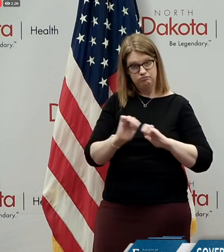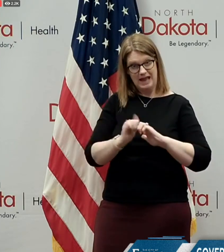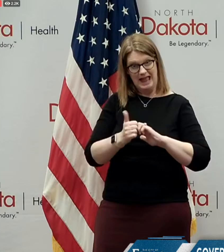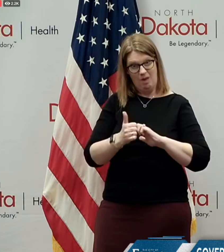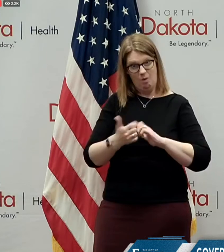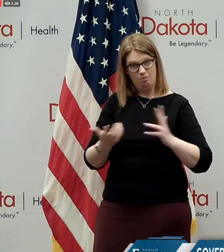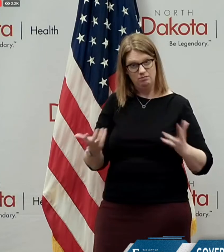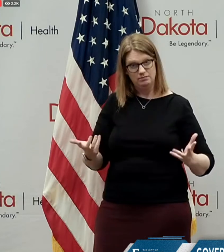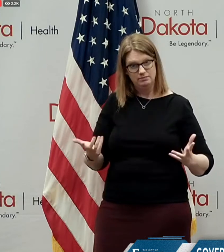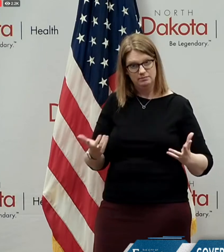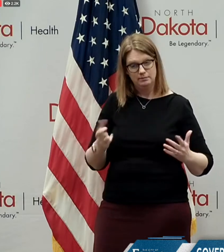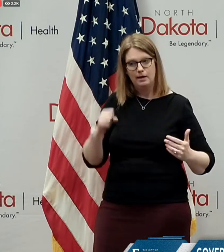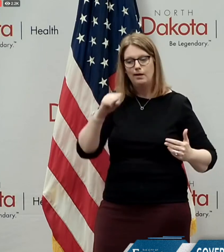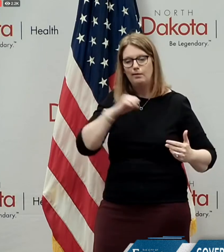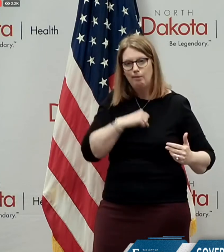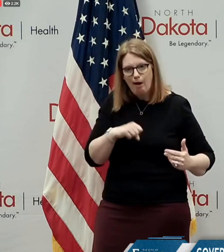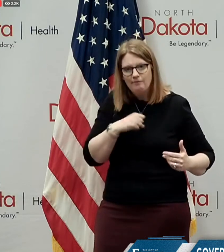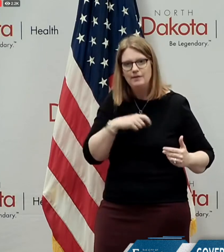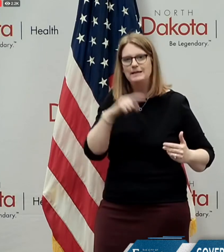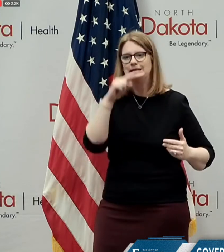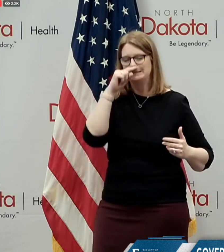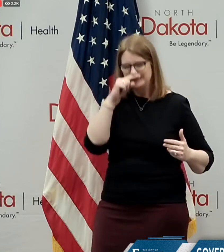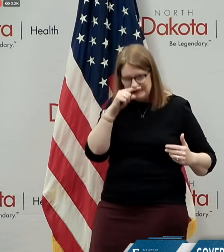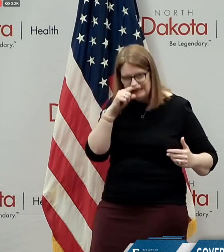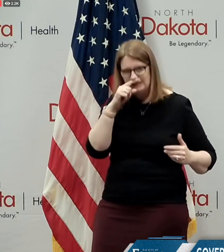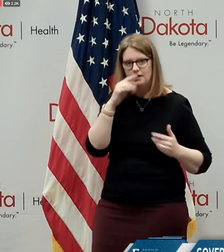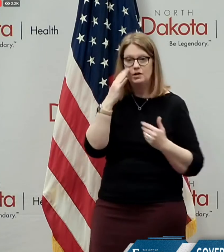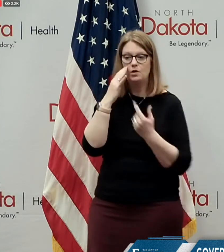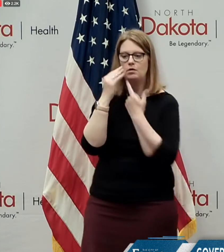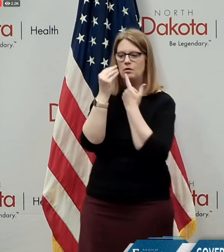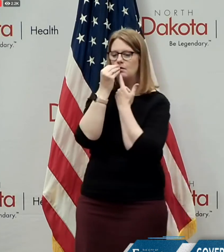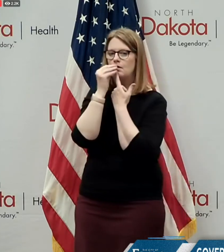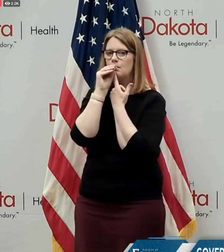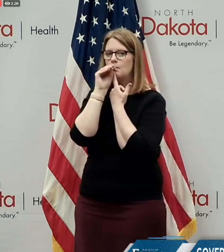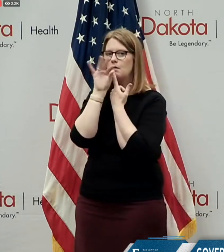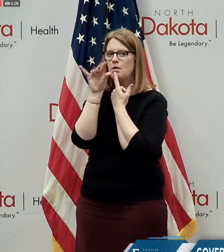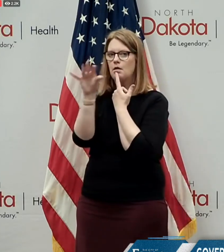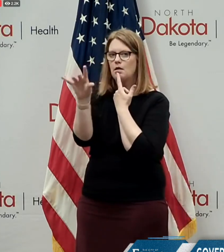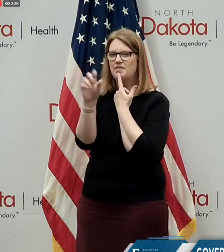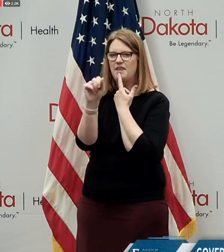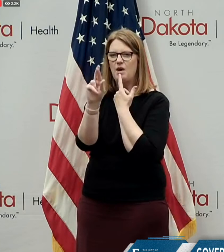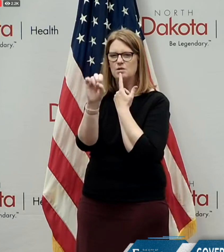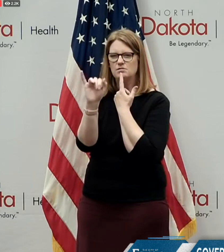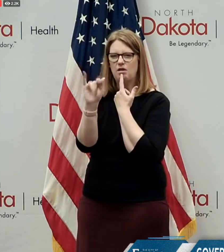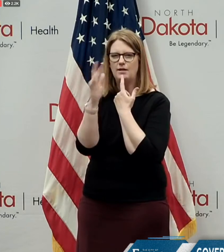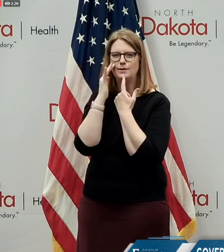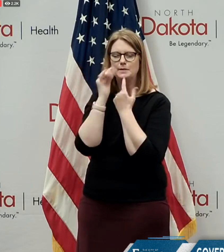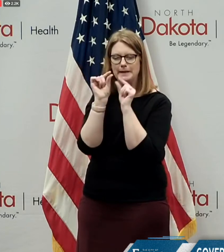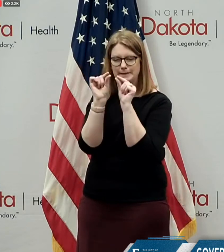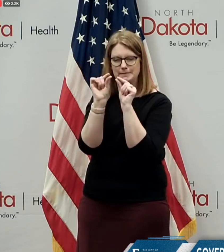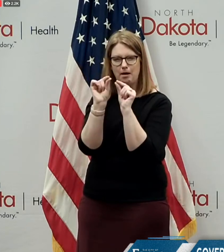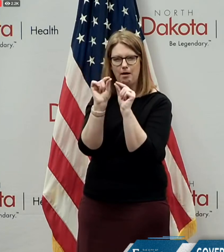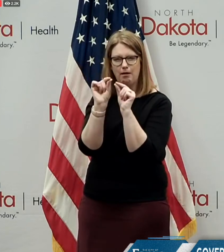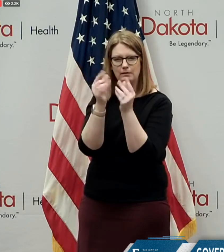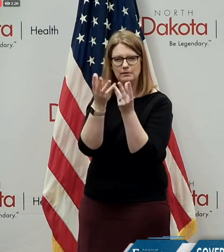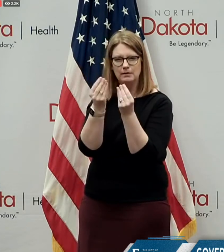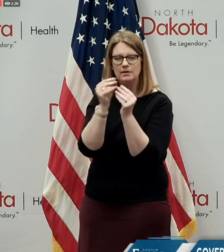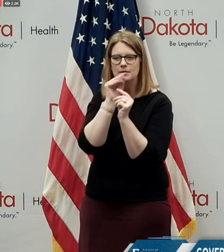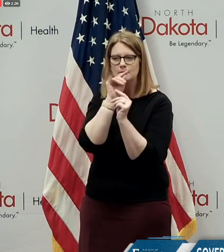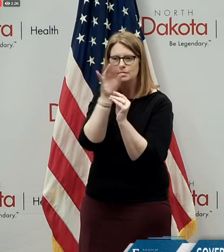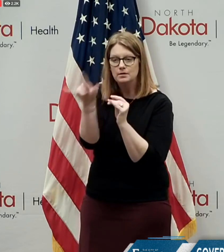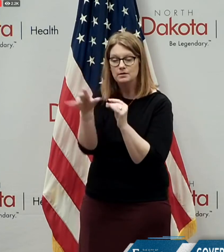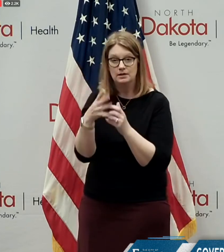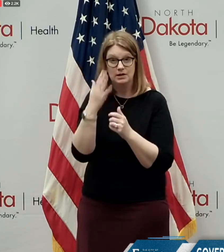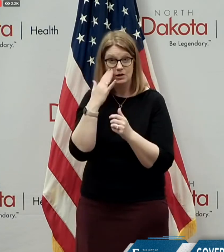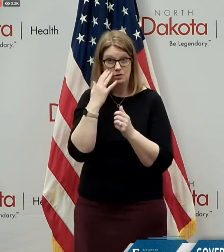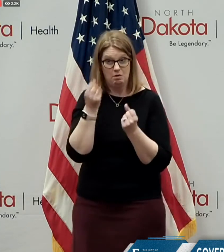through, coughing, sneezing, sort of the aerosol droplets. Those can be more prominent when people are singing or shouting. So you get a lot of